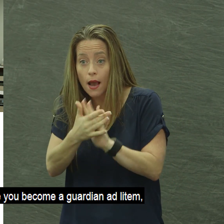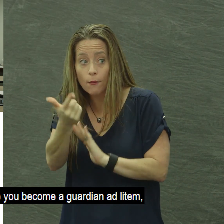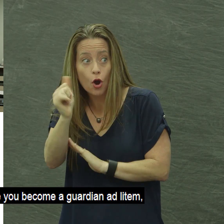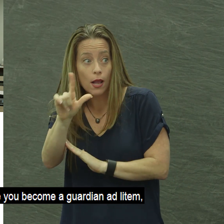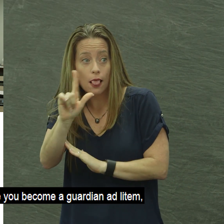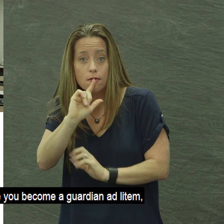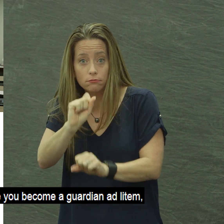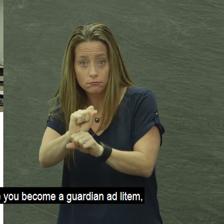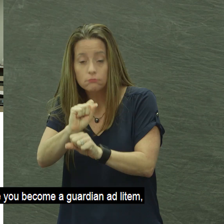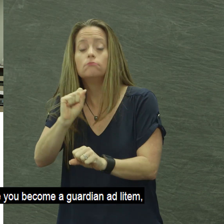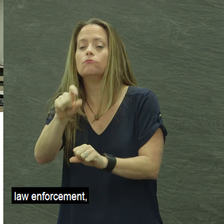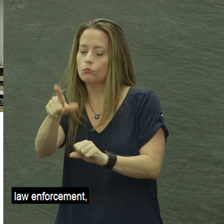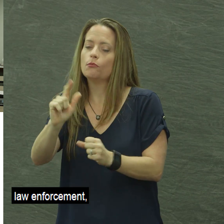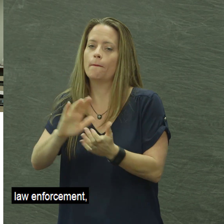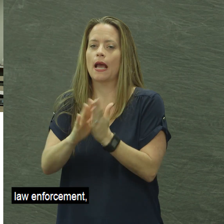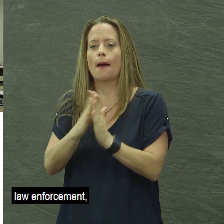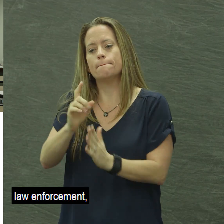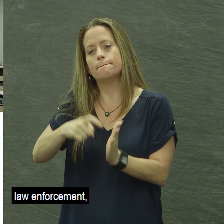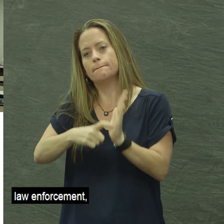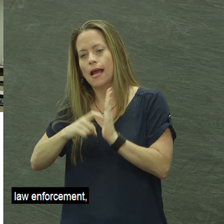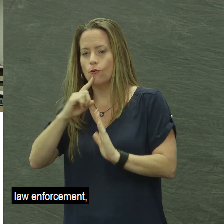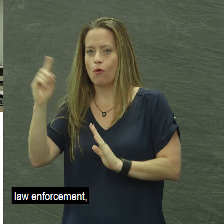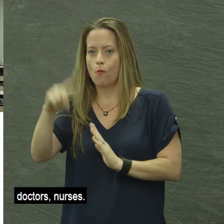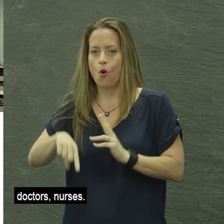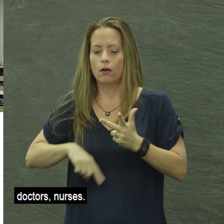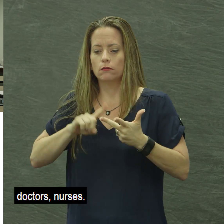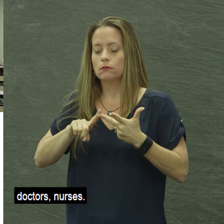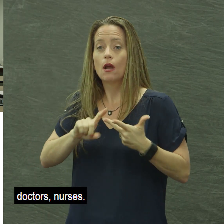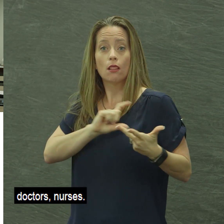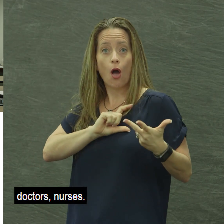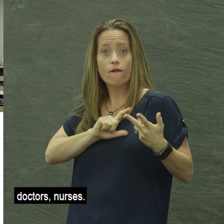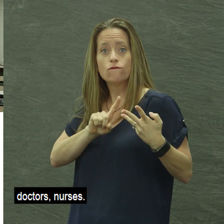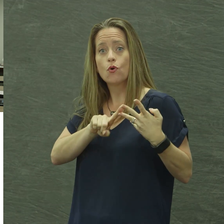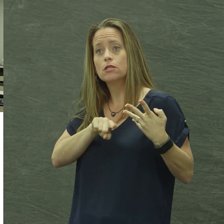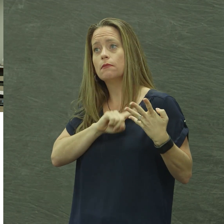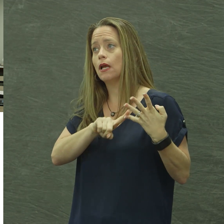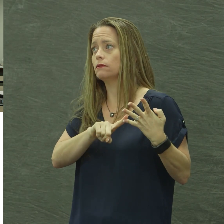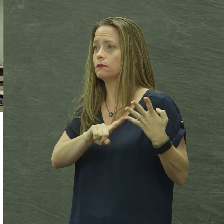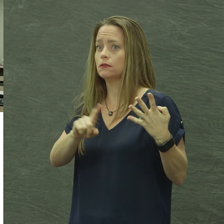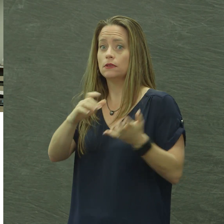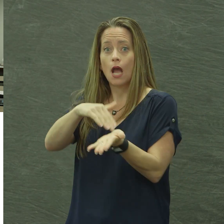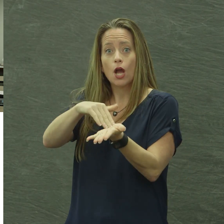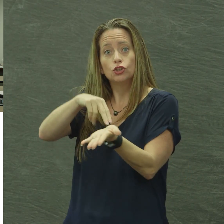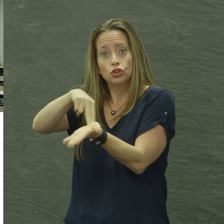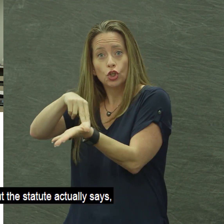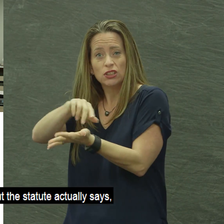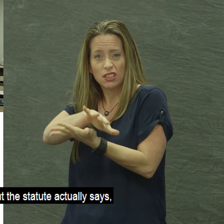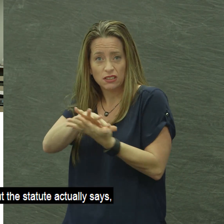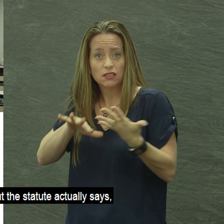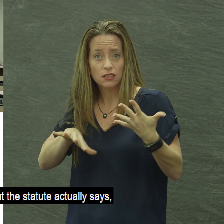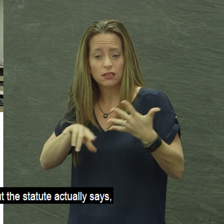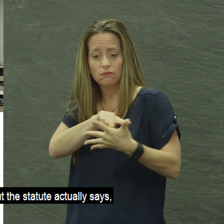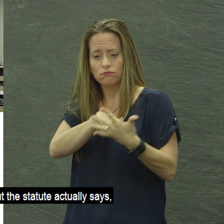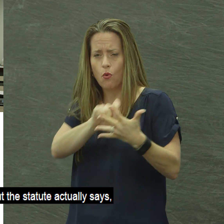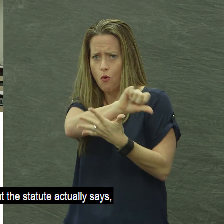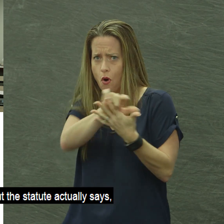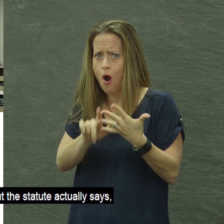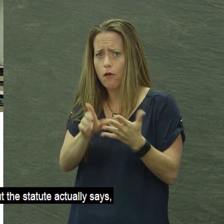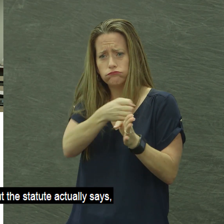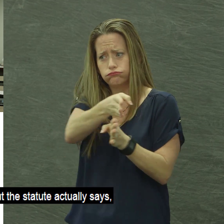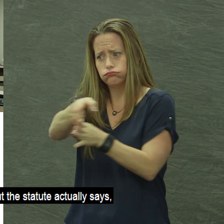litem, law enforcement, doctors, nurses. But the